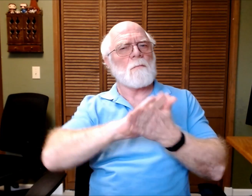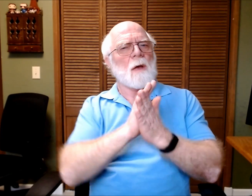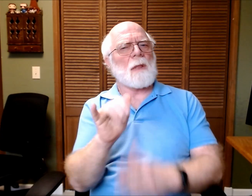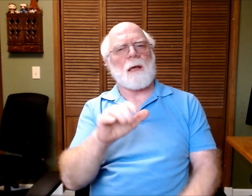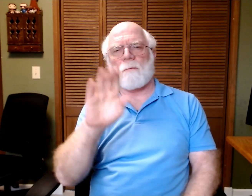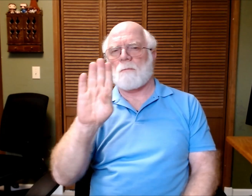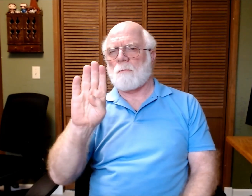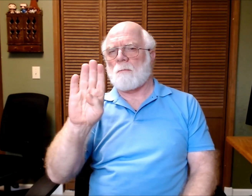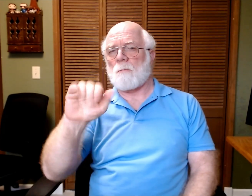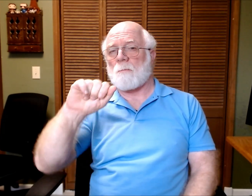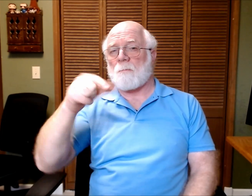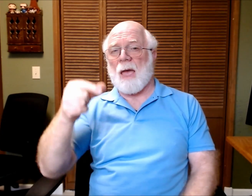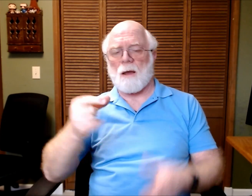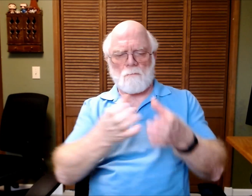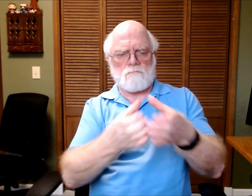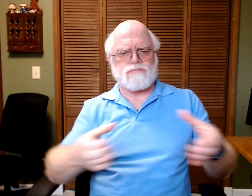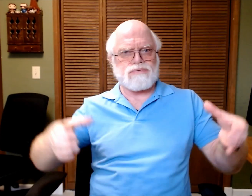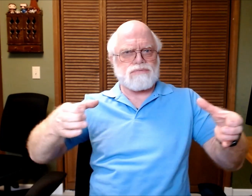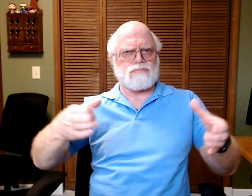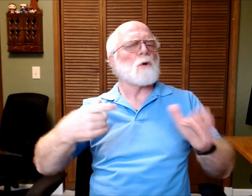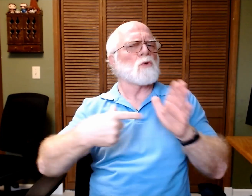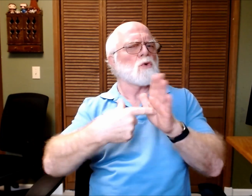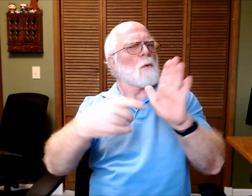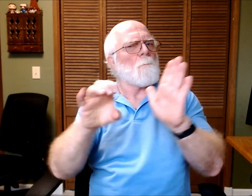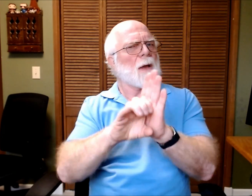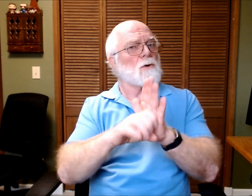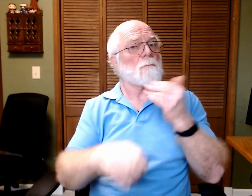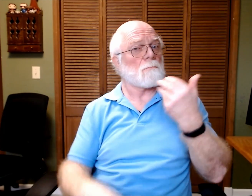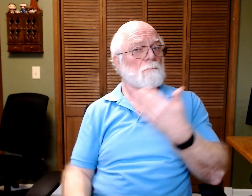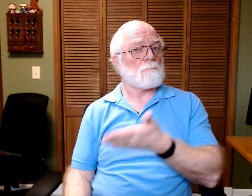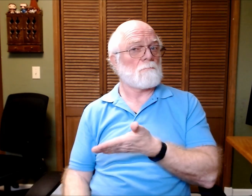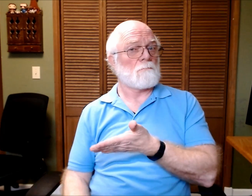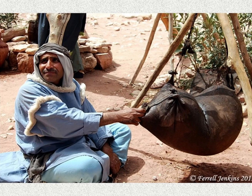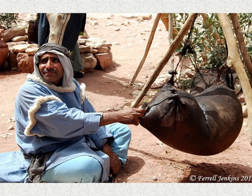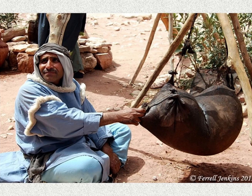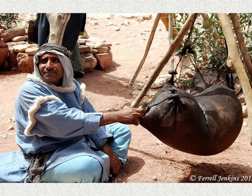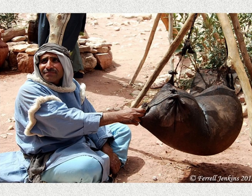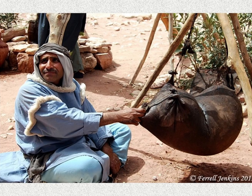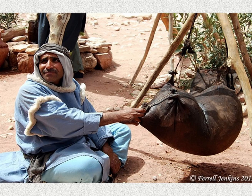And became like a bag. I'll show you a picture.